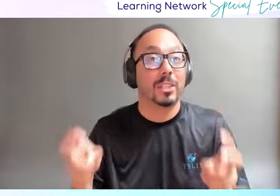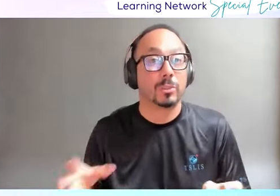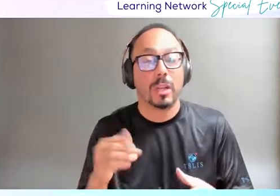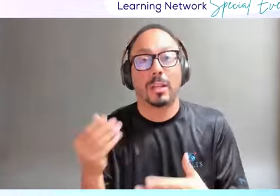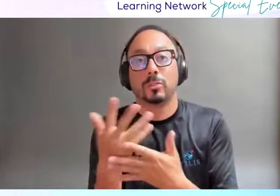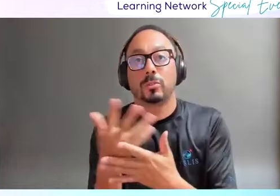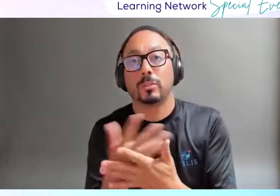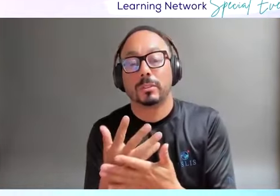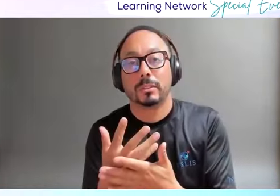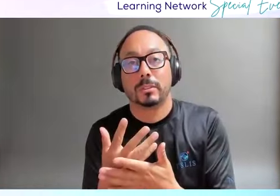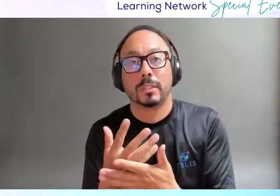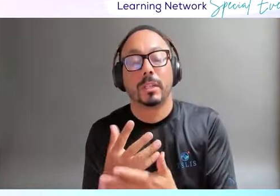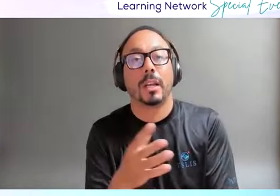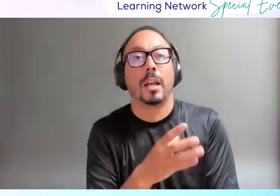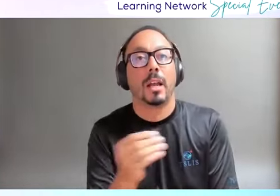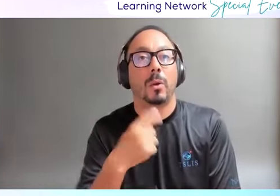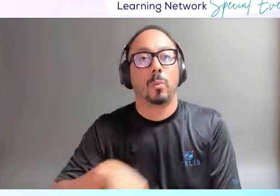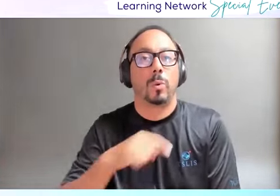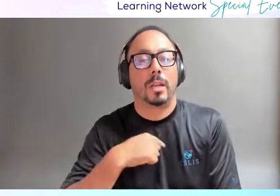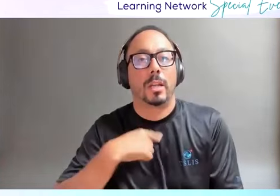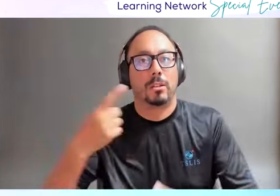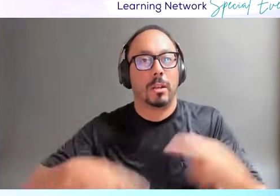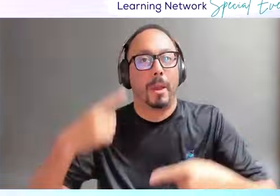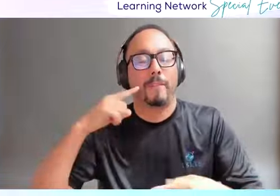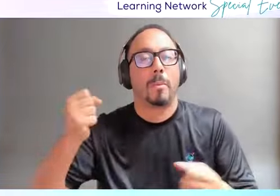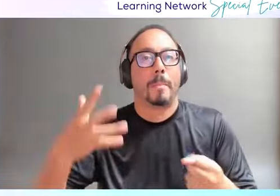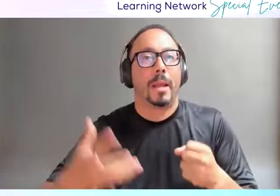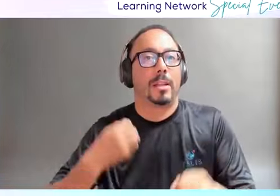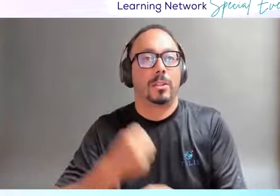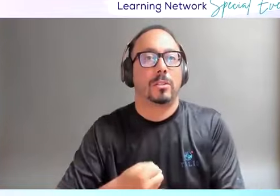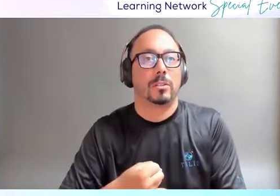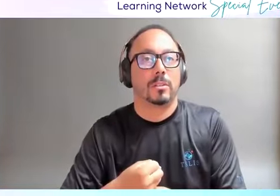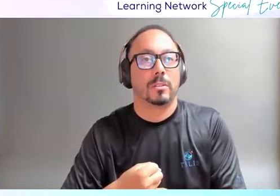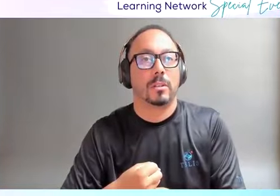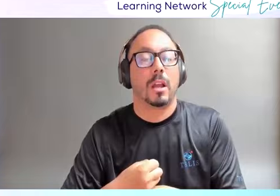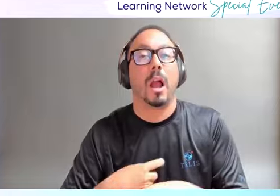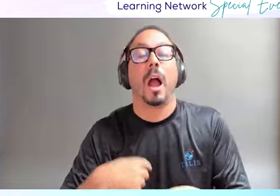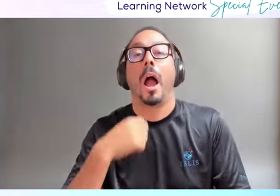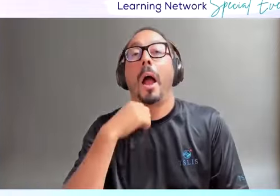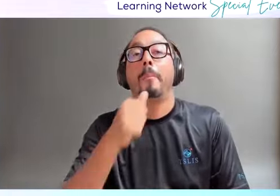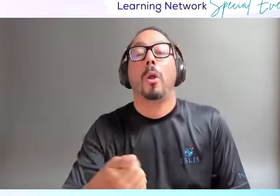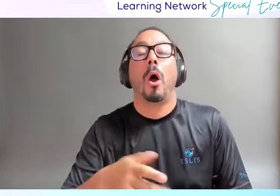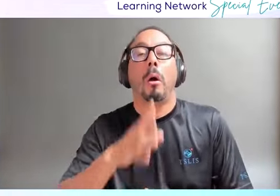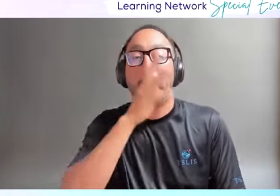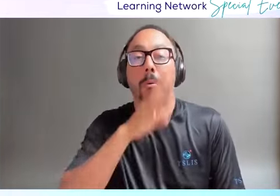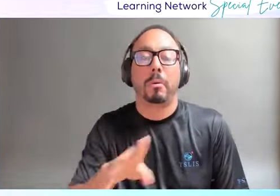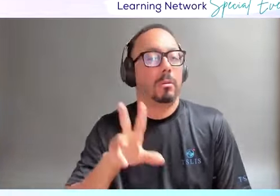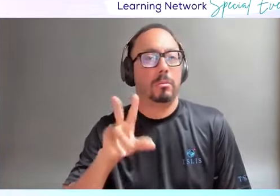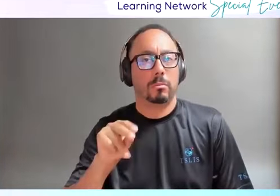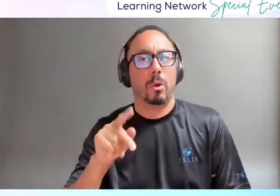been collectively debating for decades, and so I'm not glossing over those. But it is true that we don't have